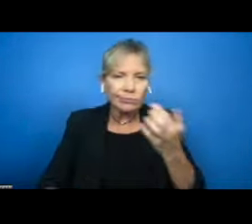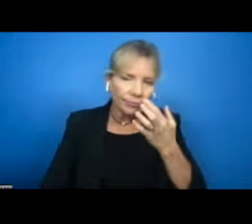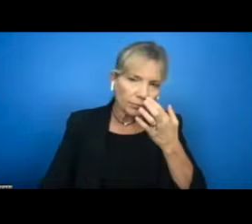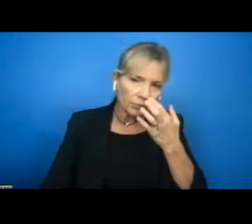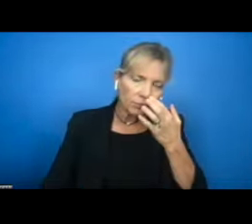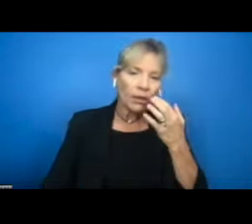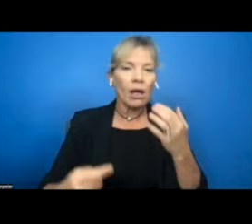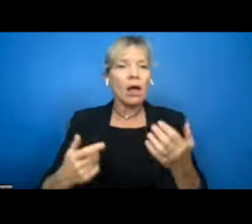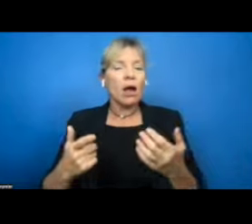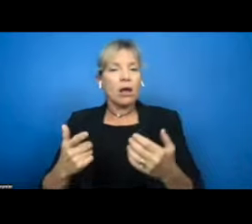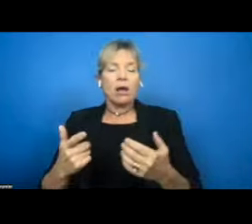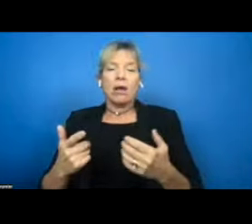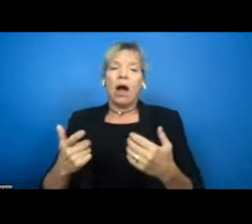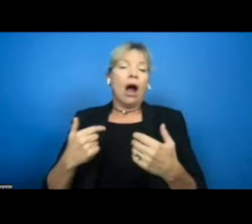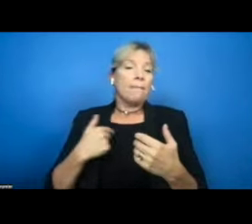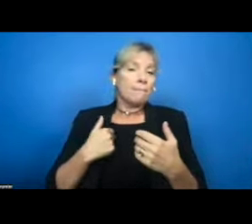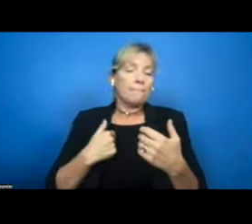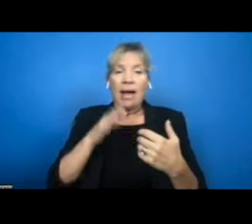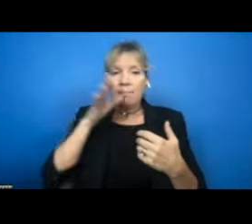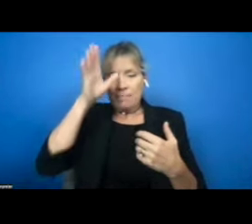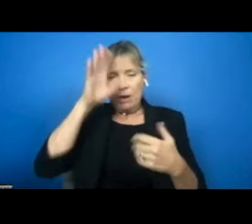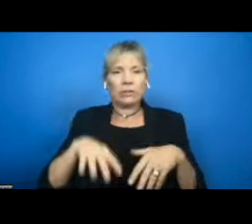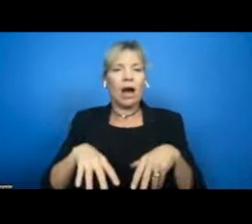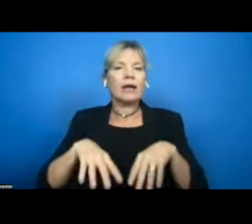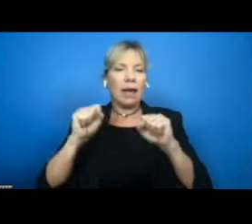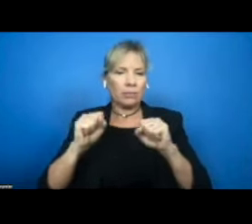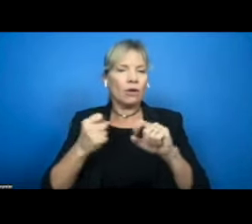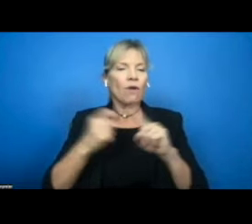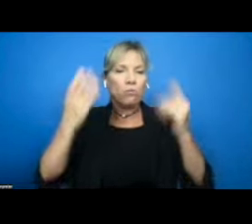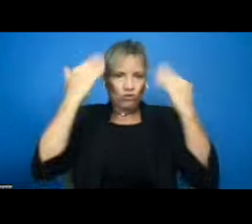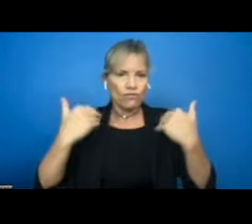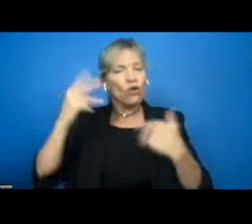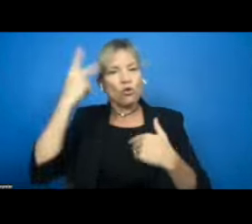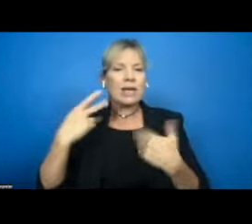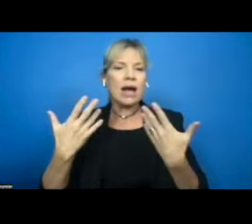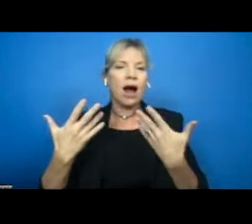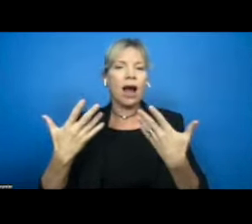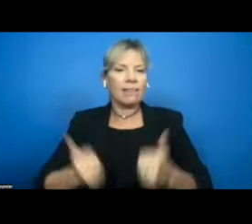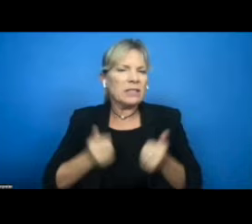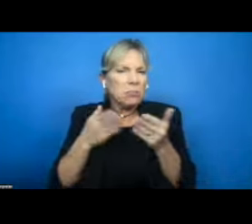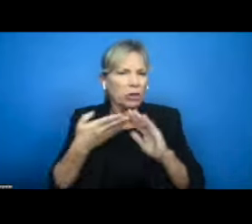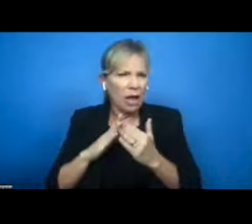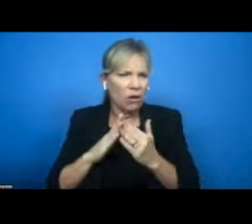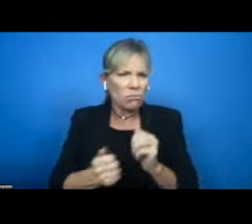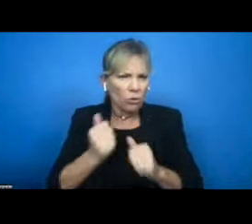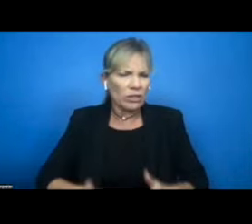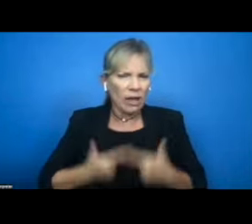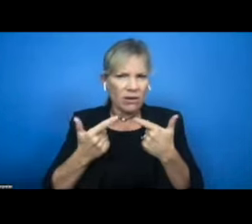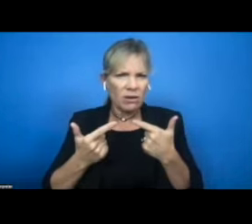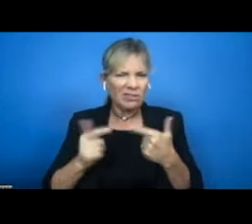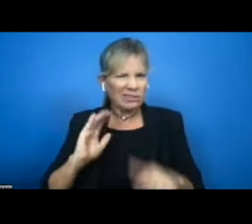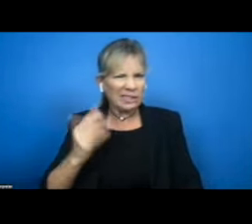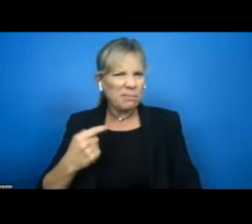I was adopted from Korea and lived in a small town for most of my life. It seemed I was the